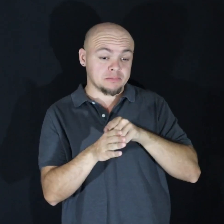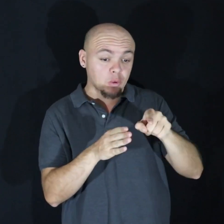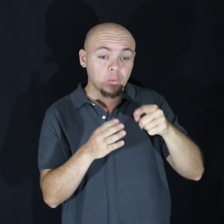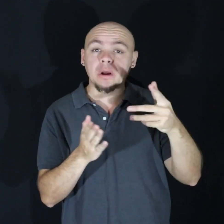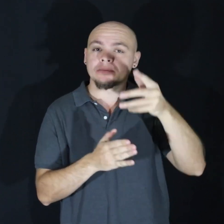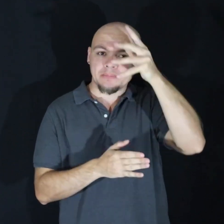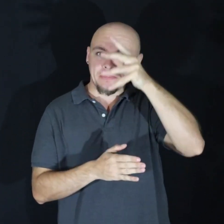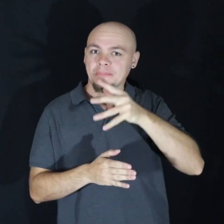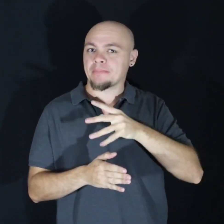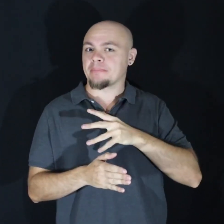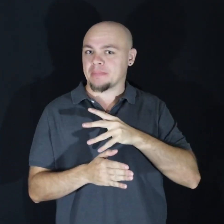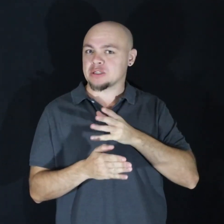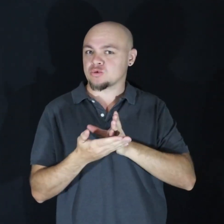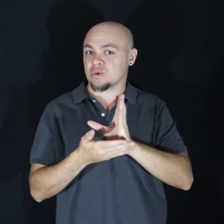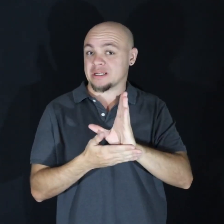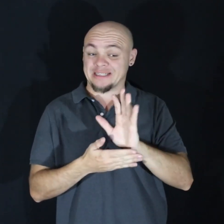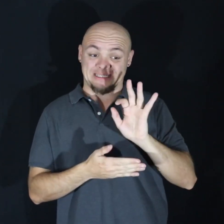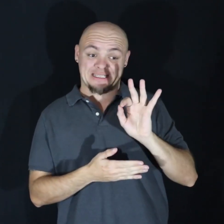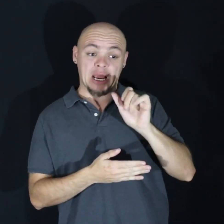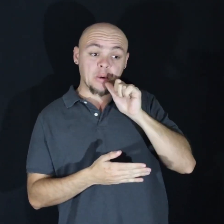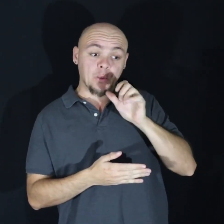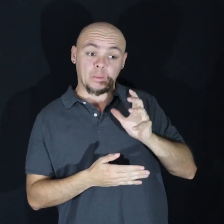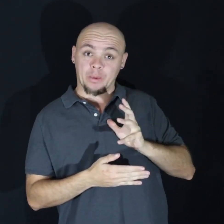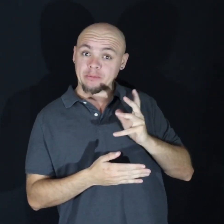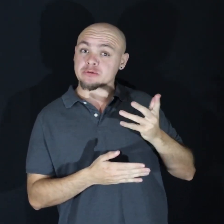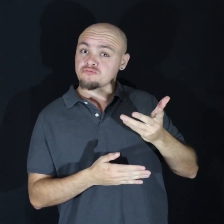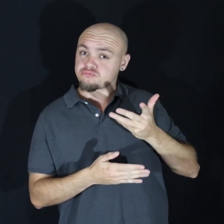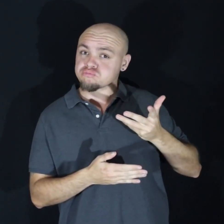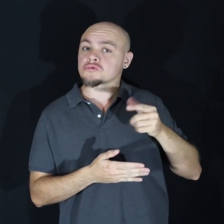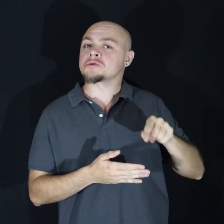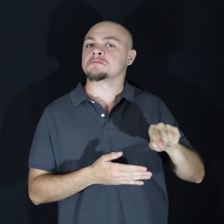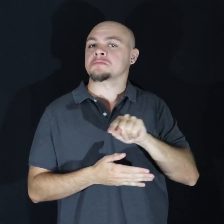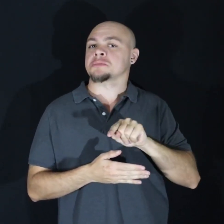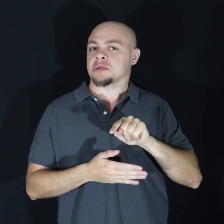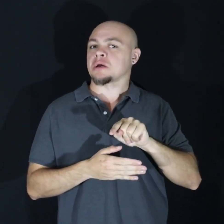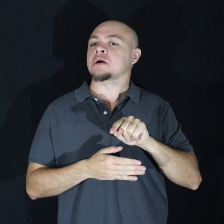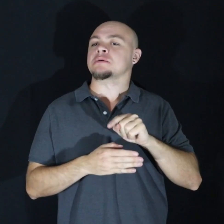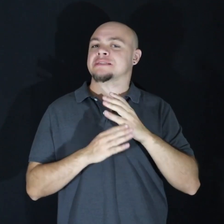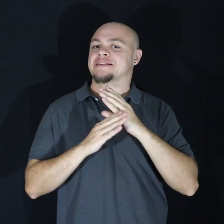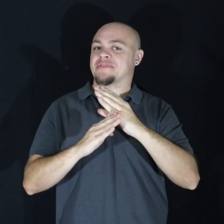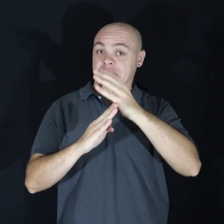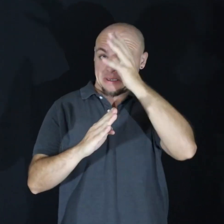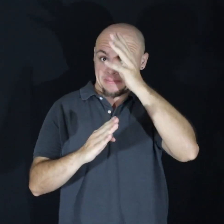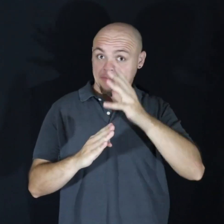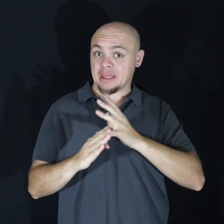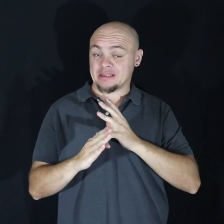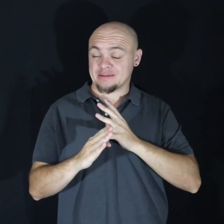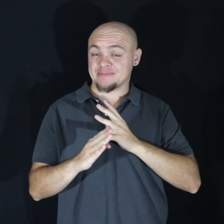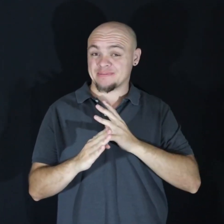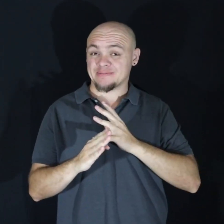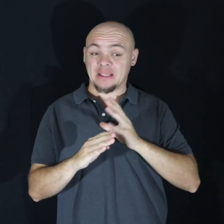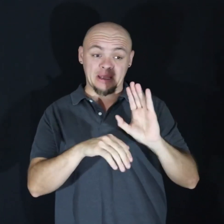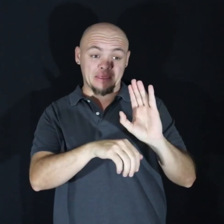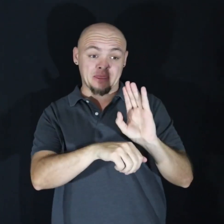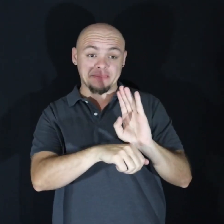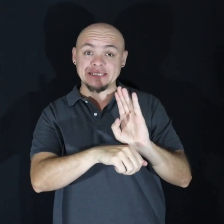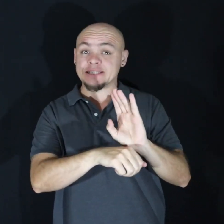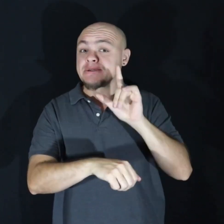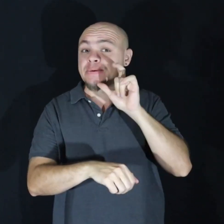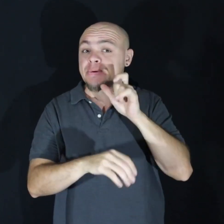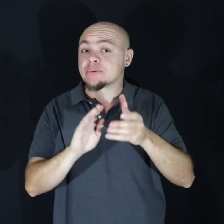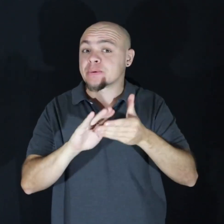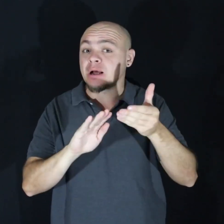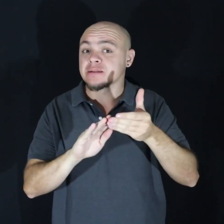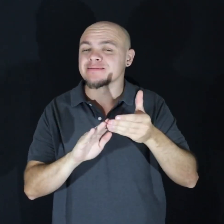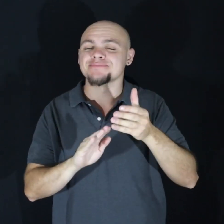female employees and I specifically represent men in divorce and custody battles. And guess who runs the business end of my law firm?